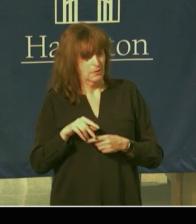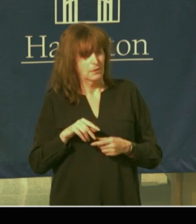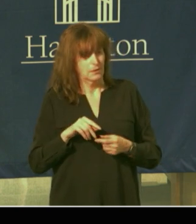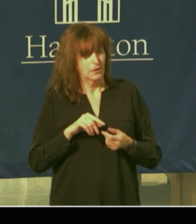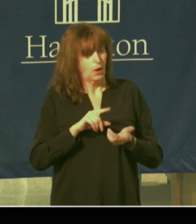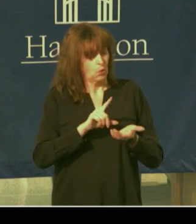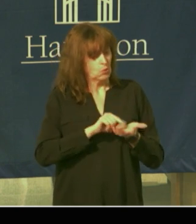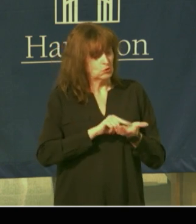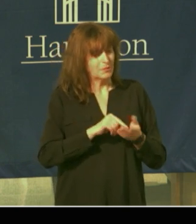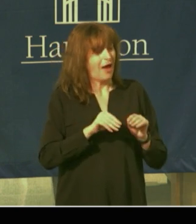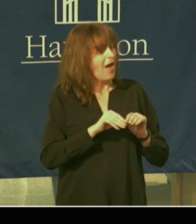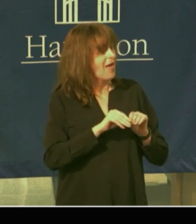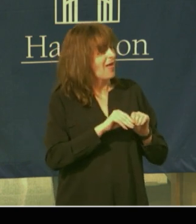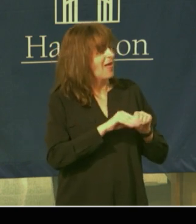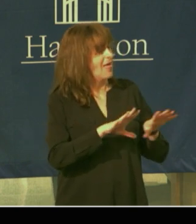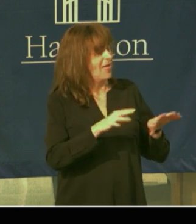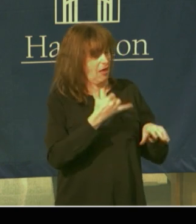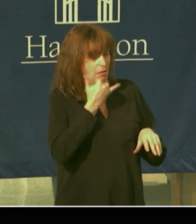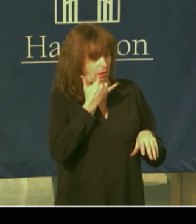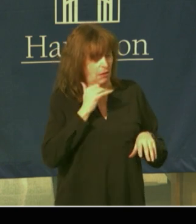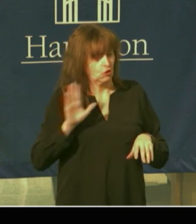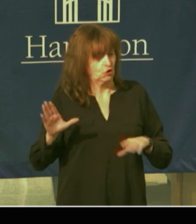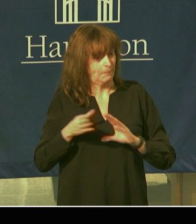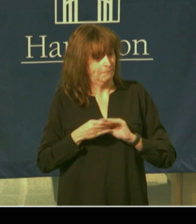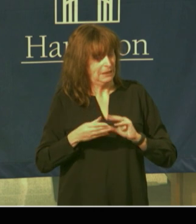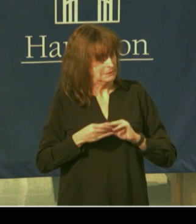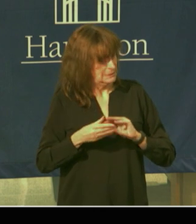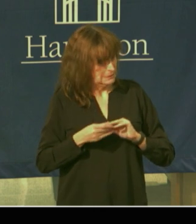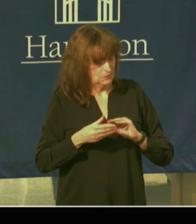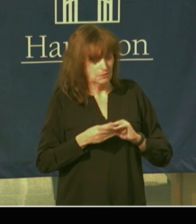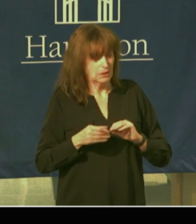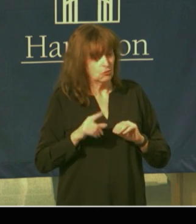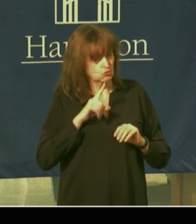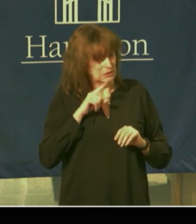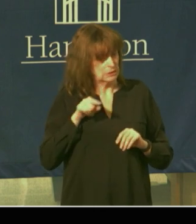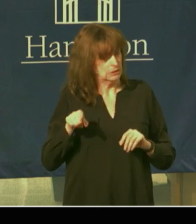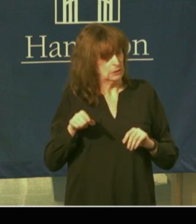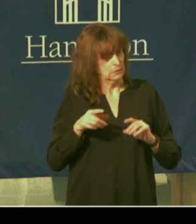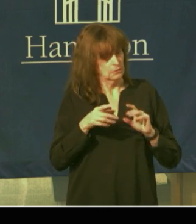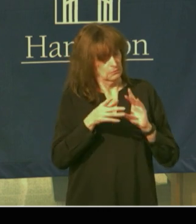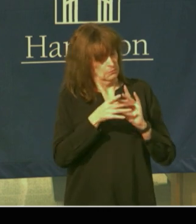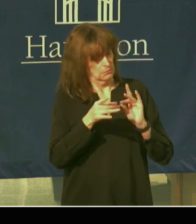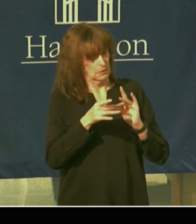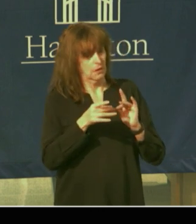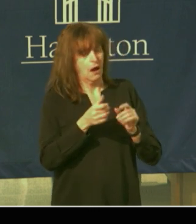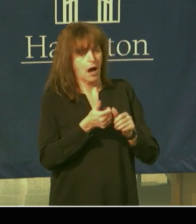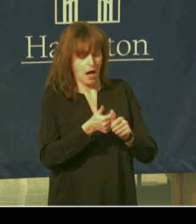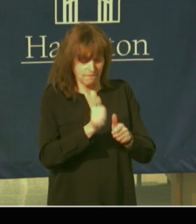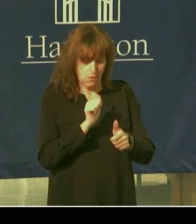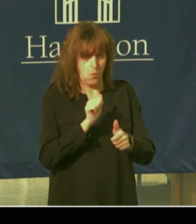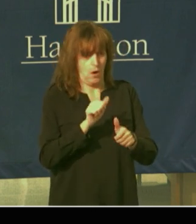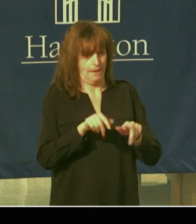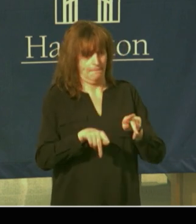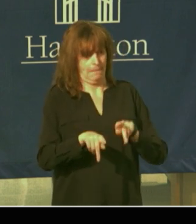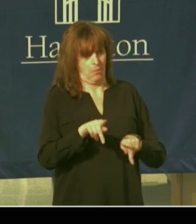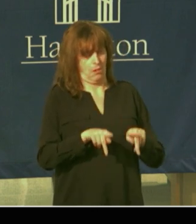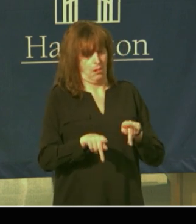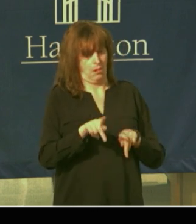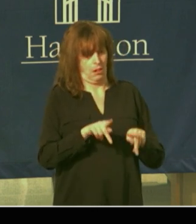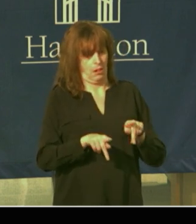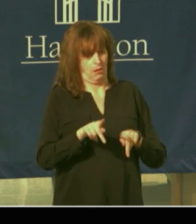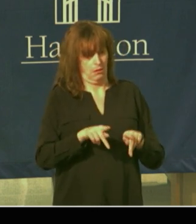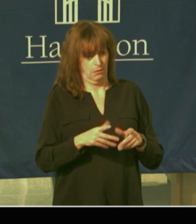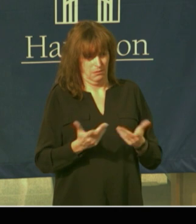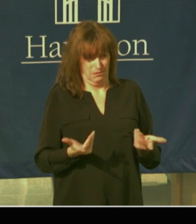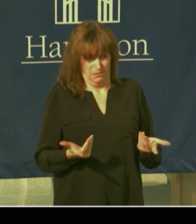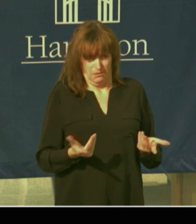avoid people. And because if you're not going to come in contact with another person, you don't have the risk of transmitting that to them. Taking